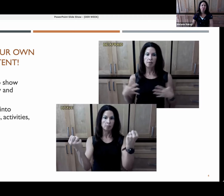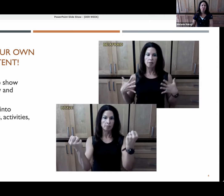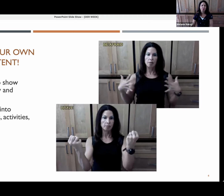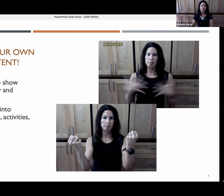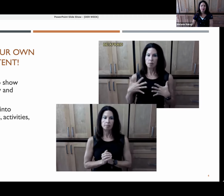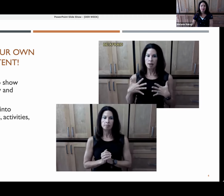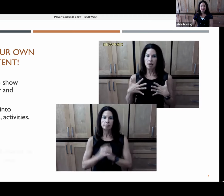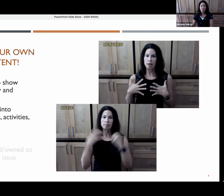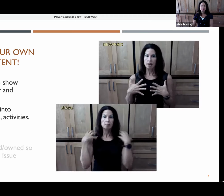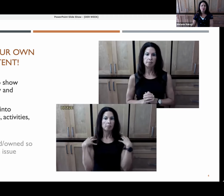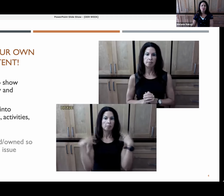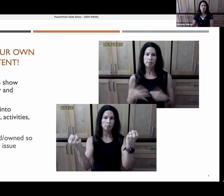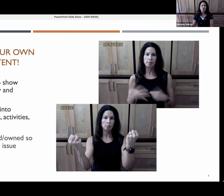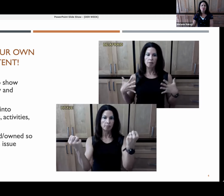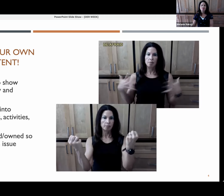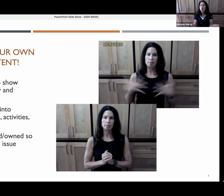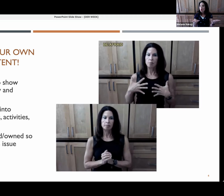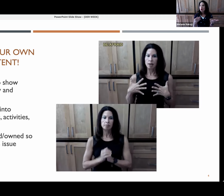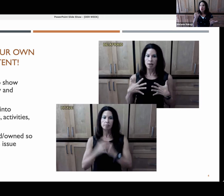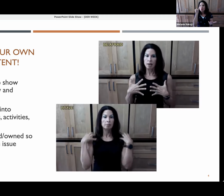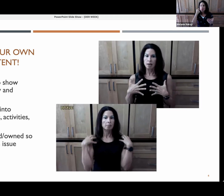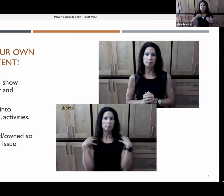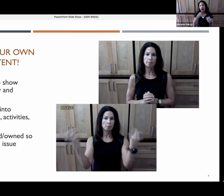or not, and incorporate those into Kahoots game.